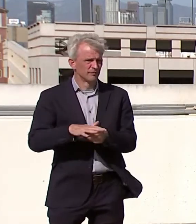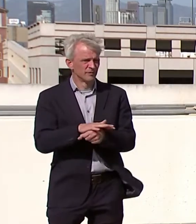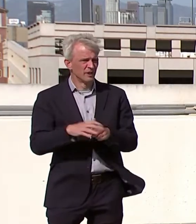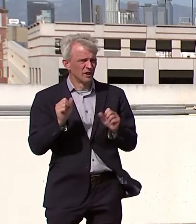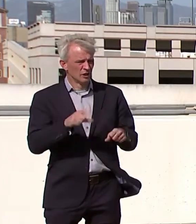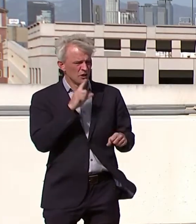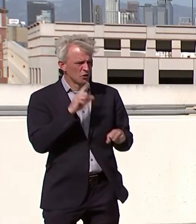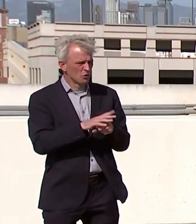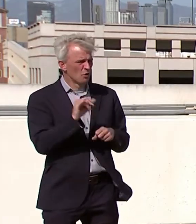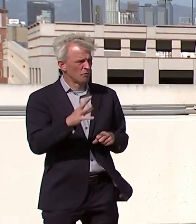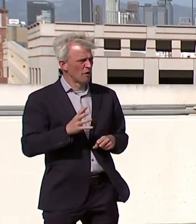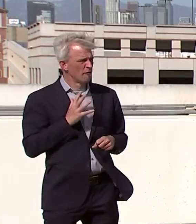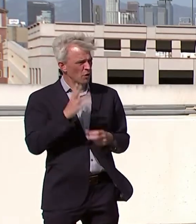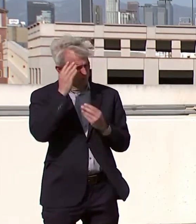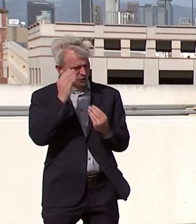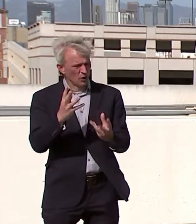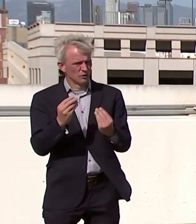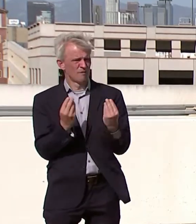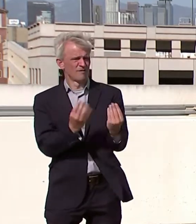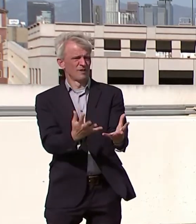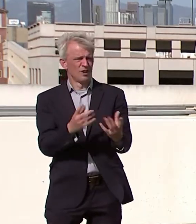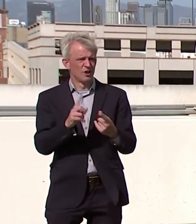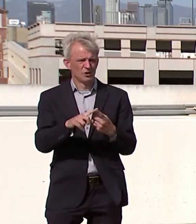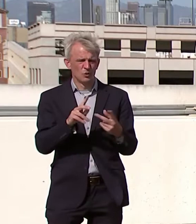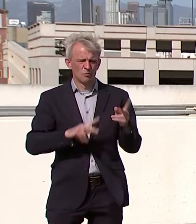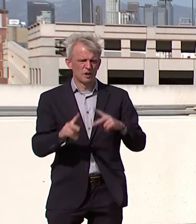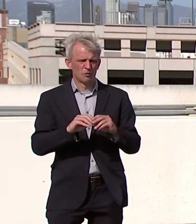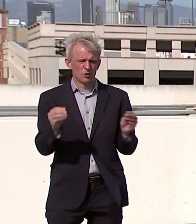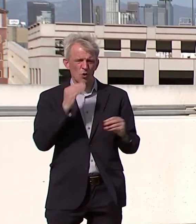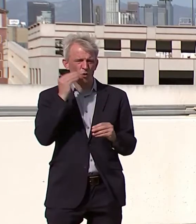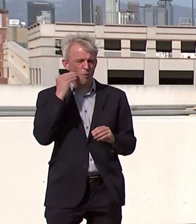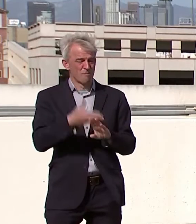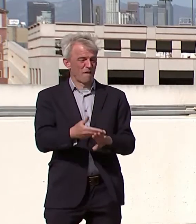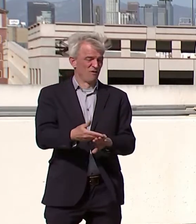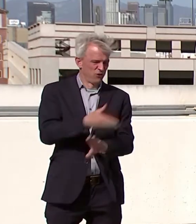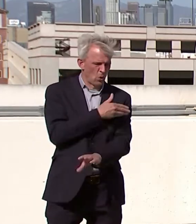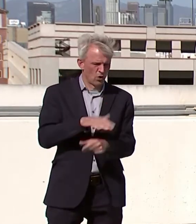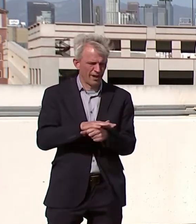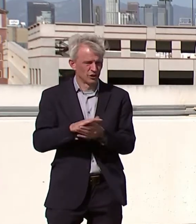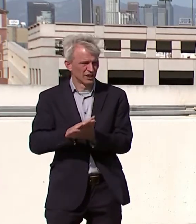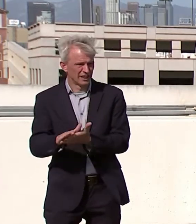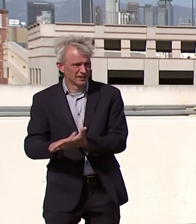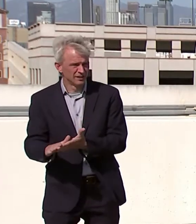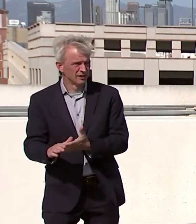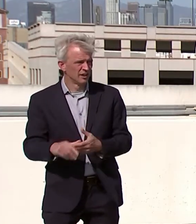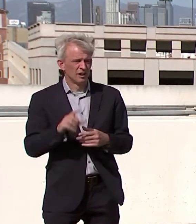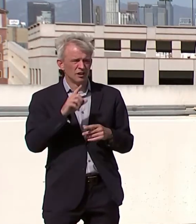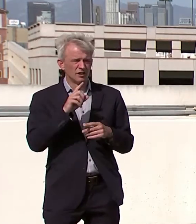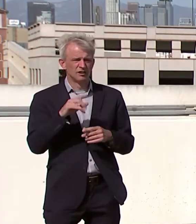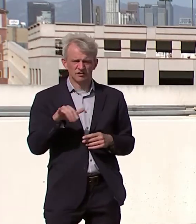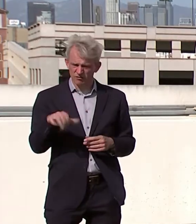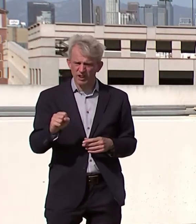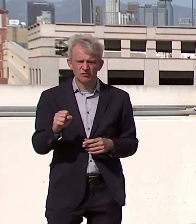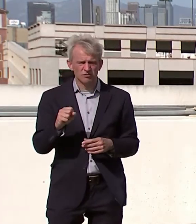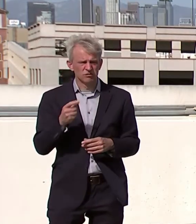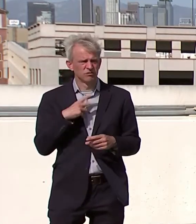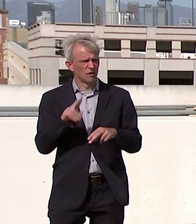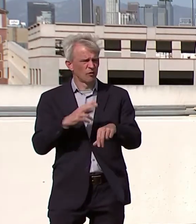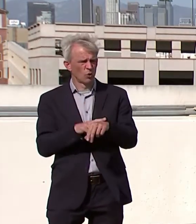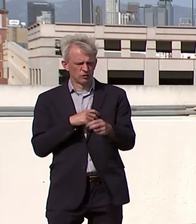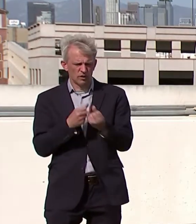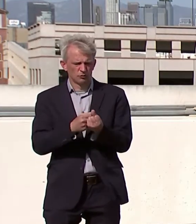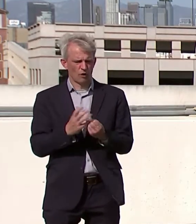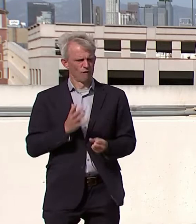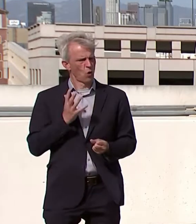whether formal notice was given to the unhoused community before the area is being cleared? Sure, there needs to be, and I support formal notice being given before that